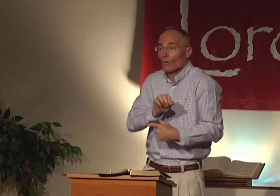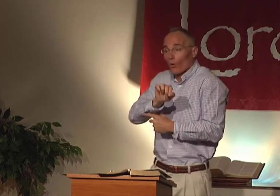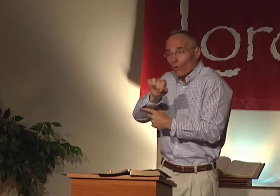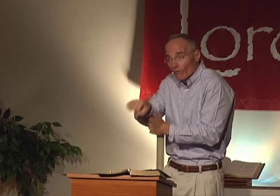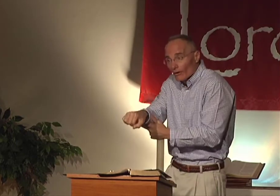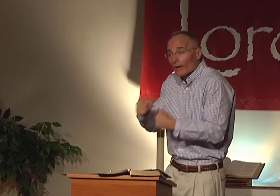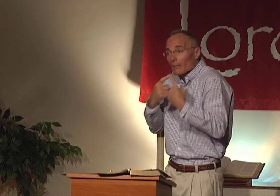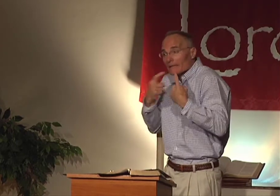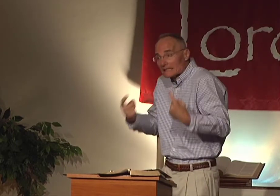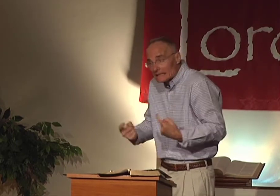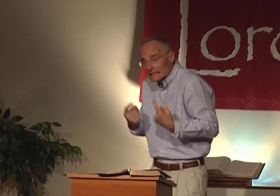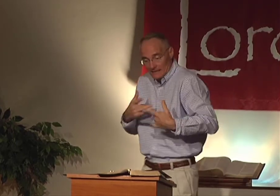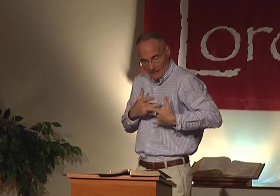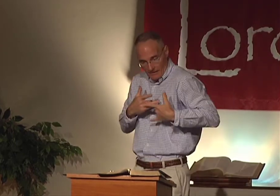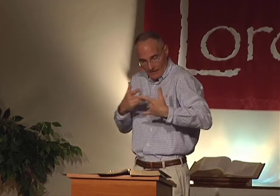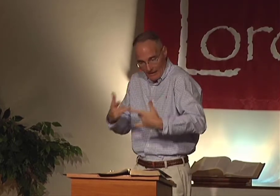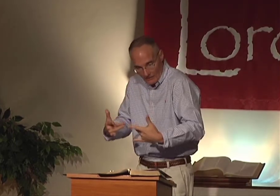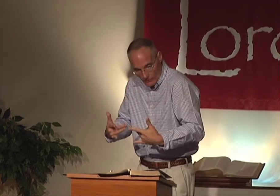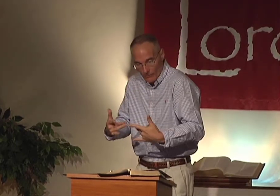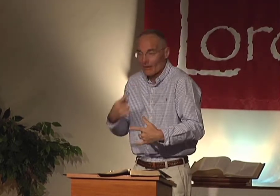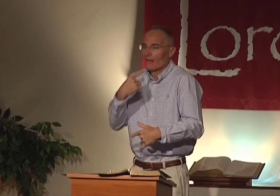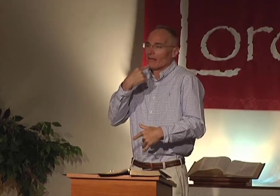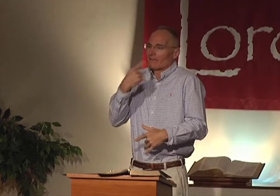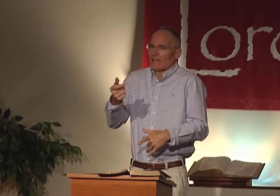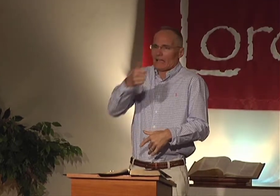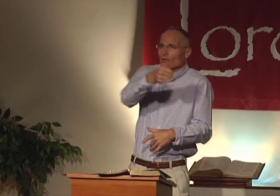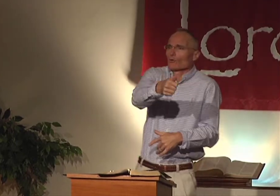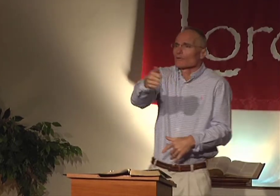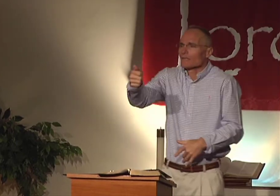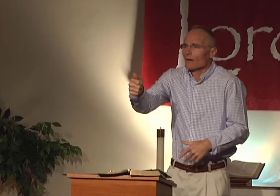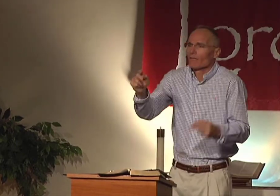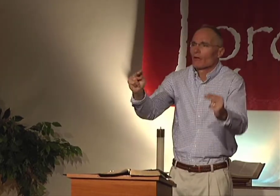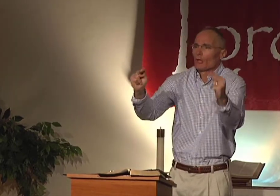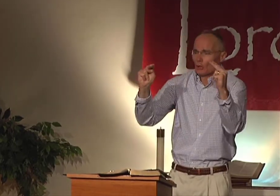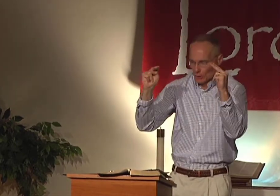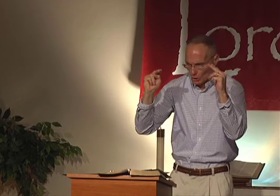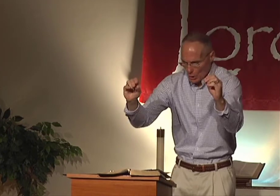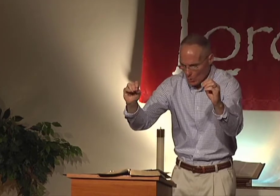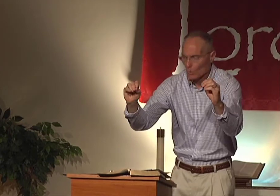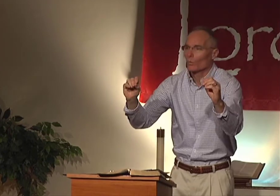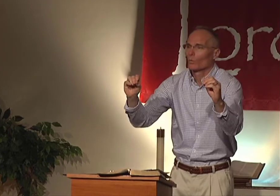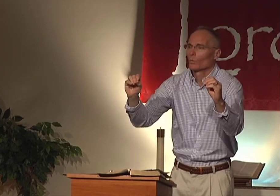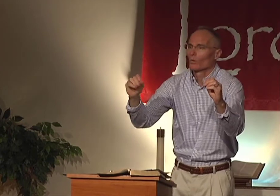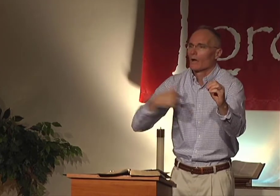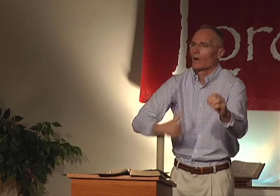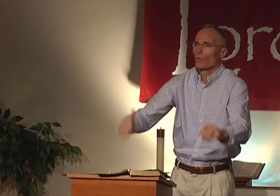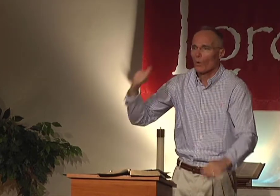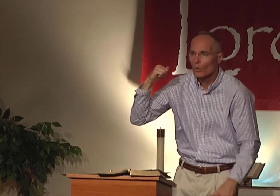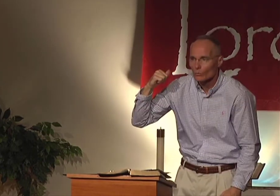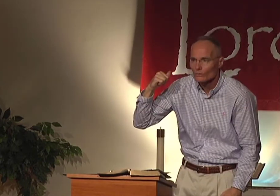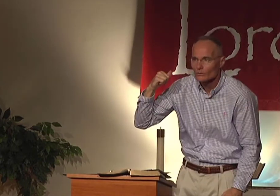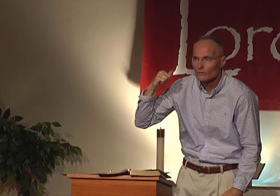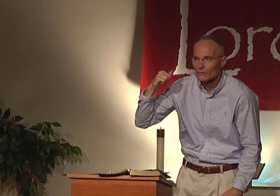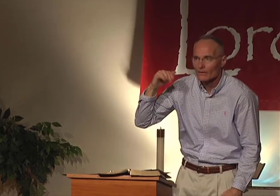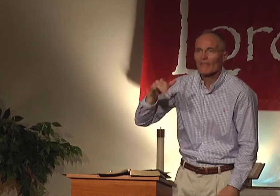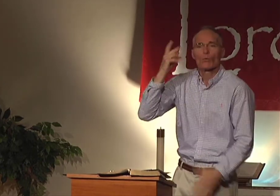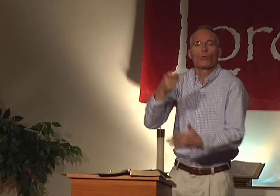There will be struggles, overcoming sin, that natural tendency. And it's not about yourself. You say,